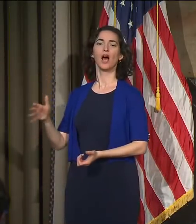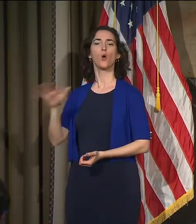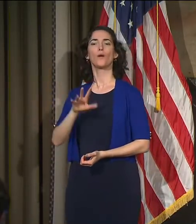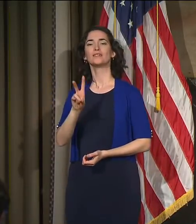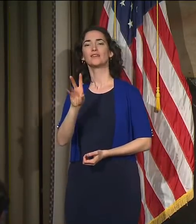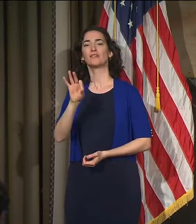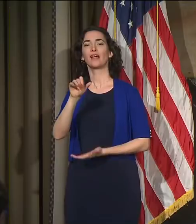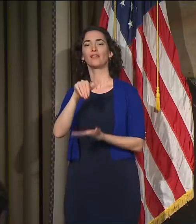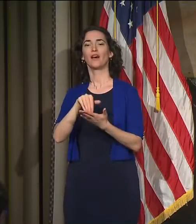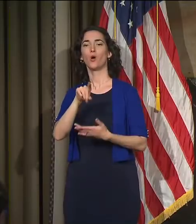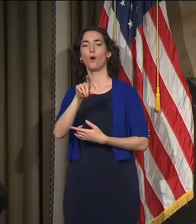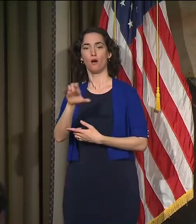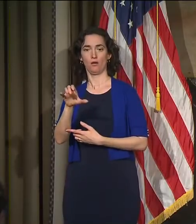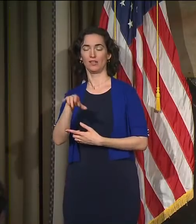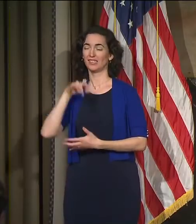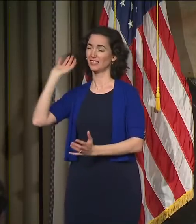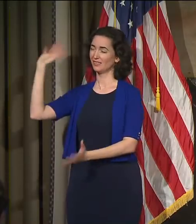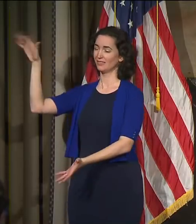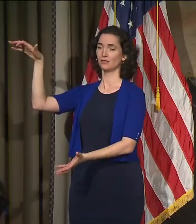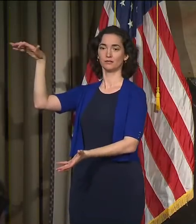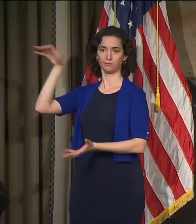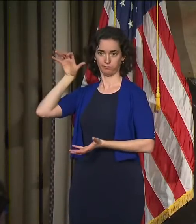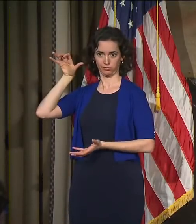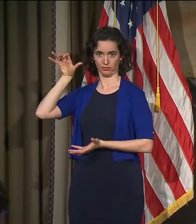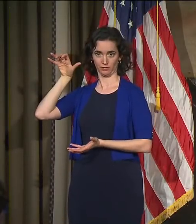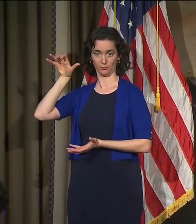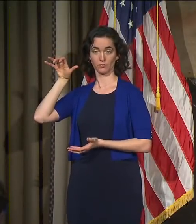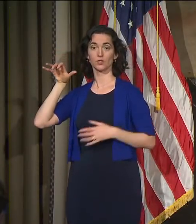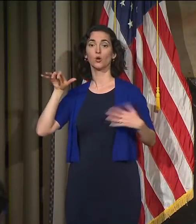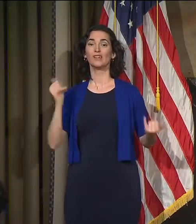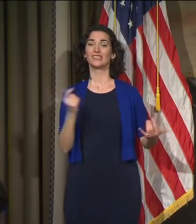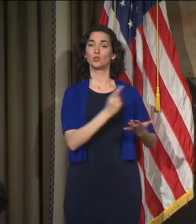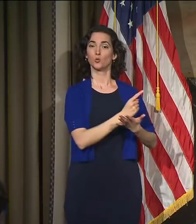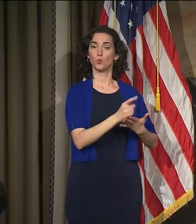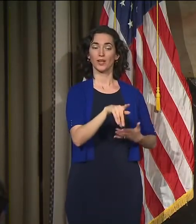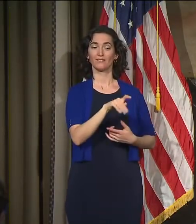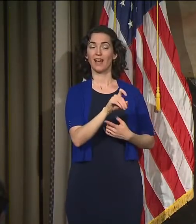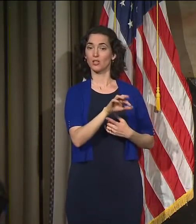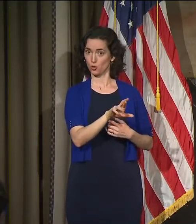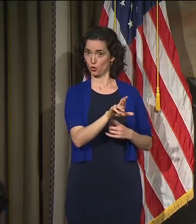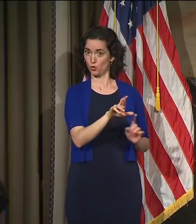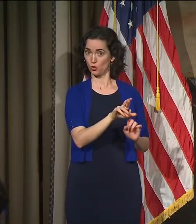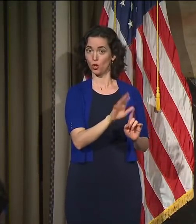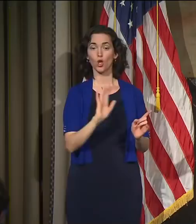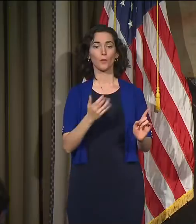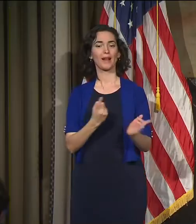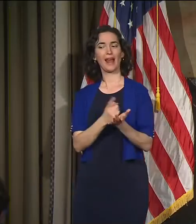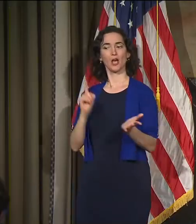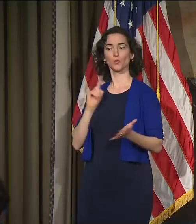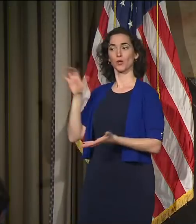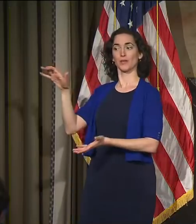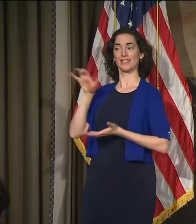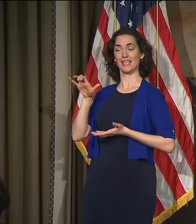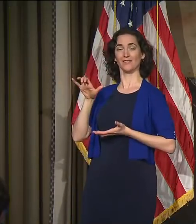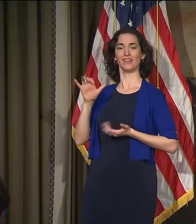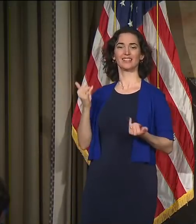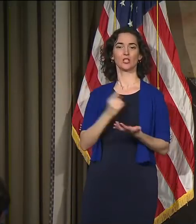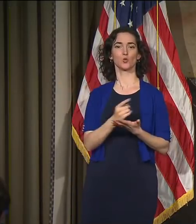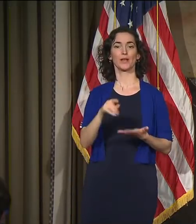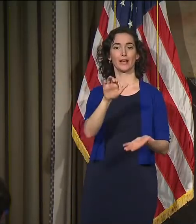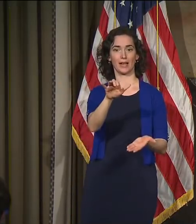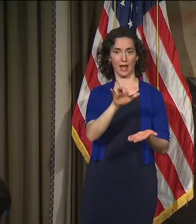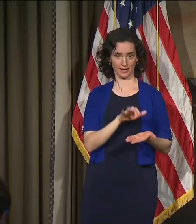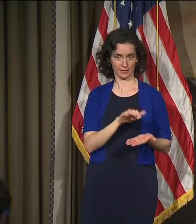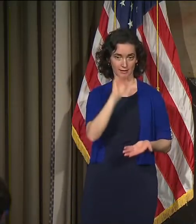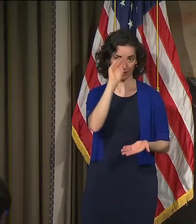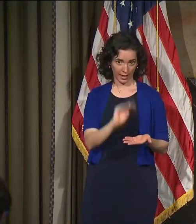doses. As expected, this week's Pfizer allotment was less than last week, and it was less than we had been